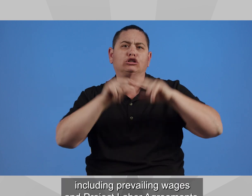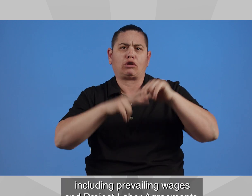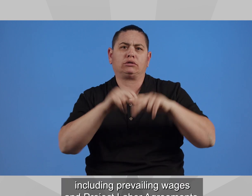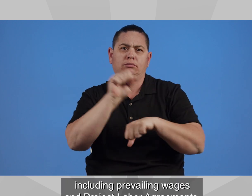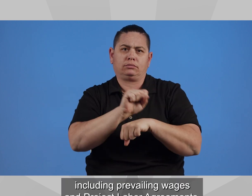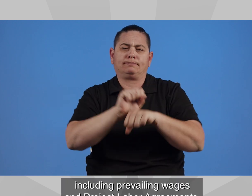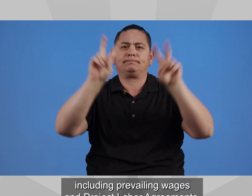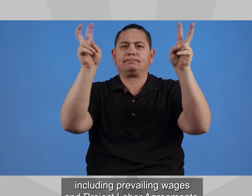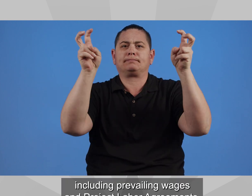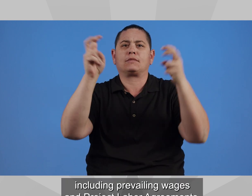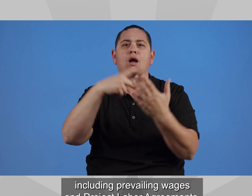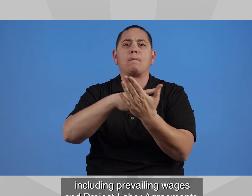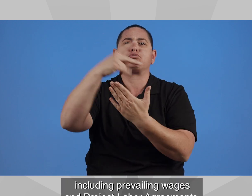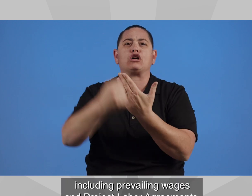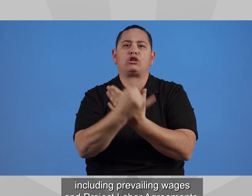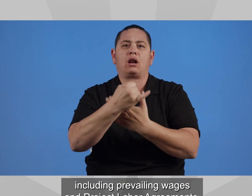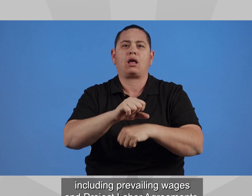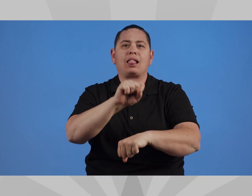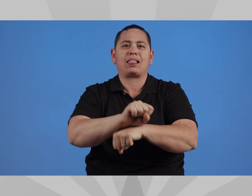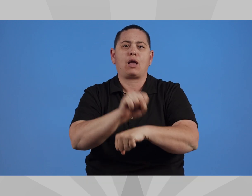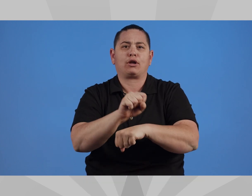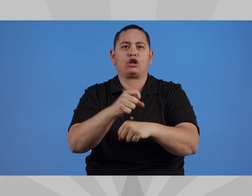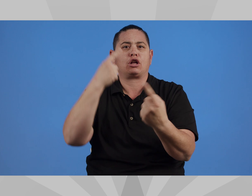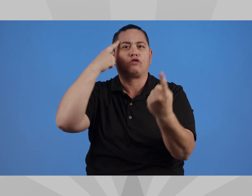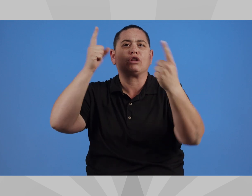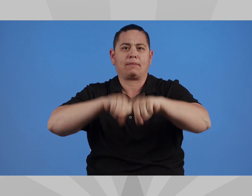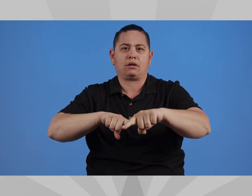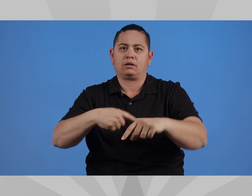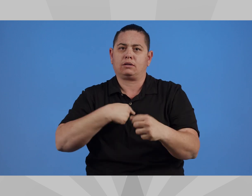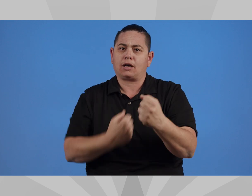prevailing wages and project labor agreements.